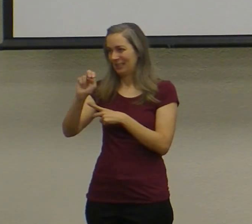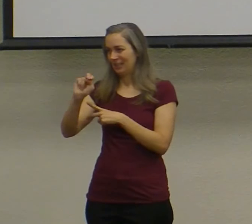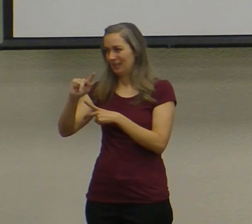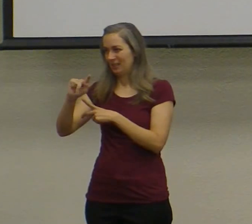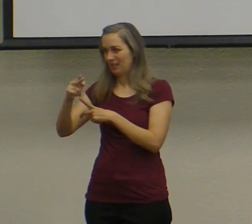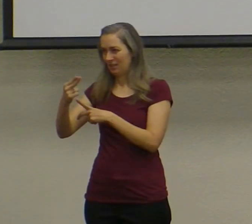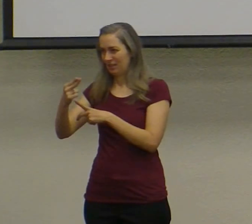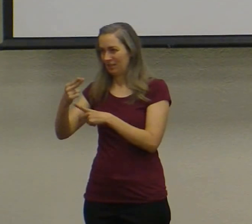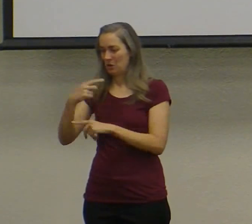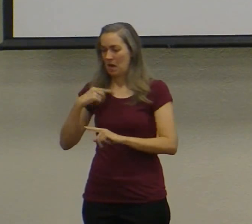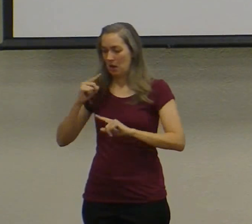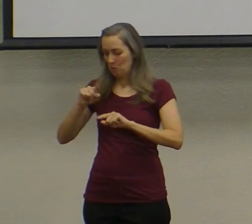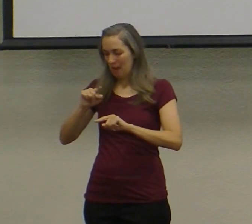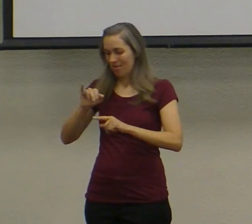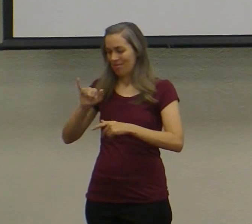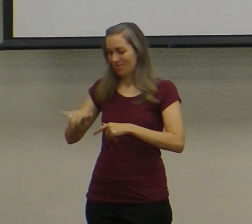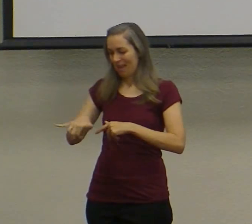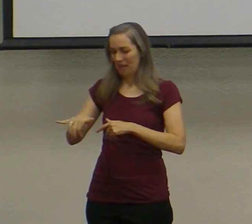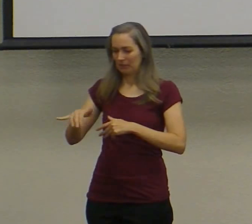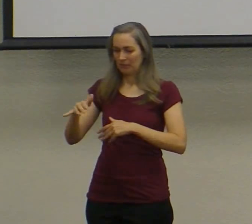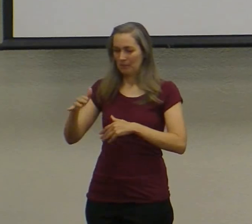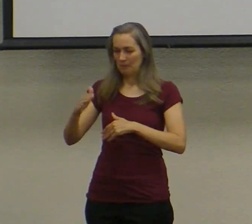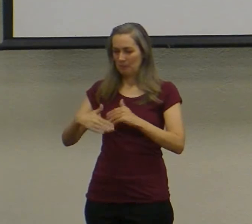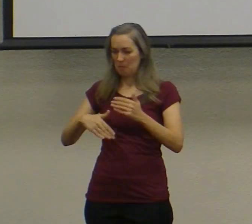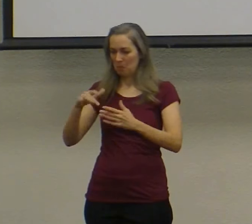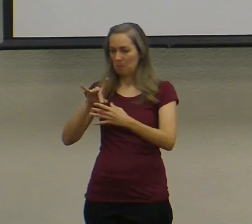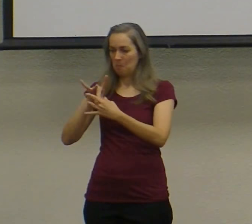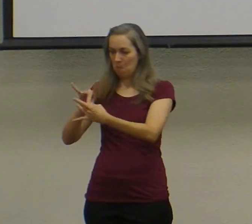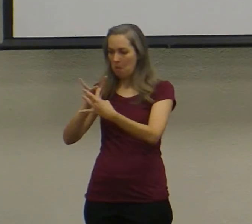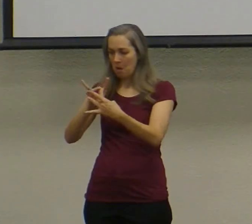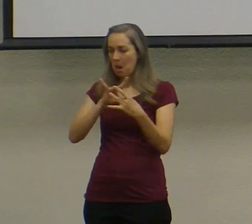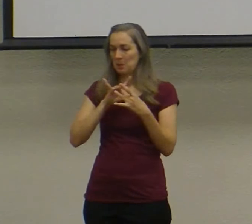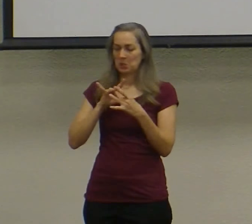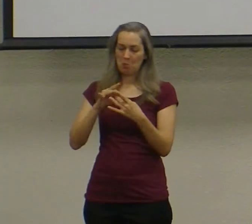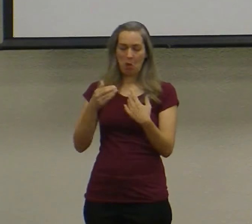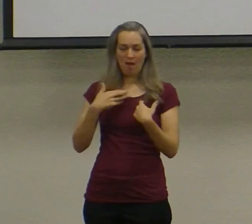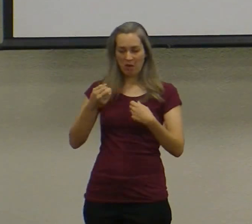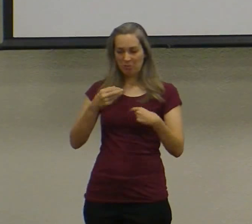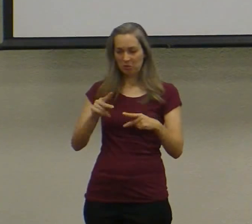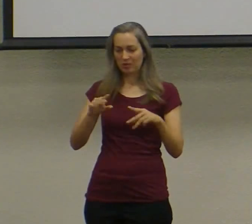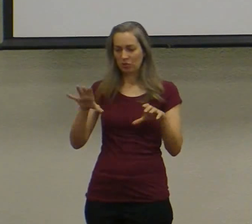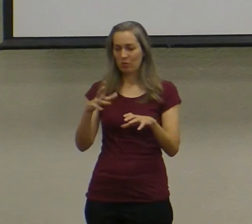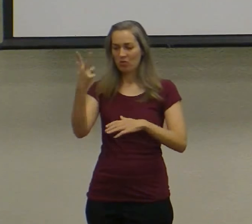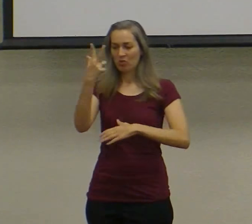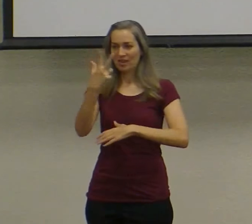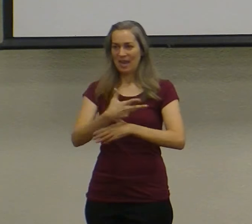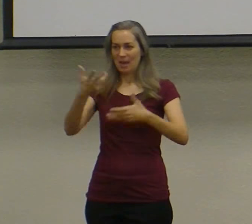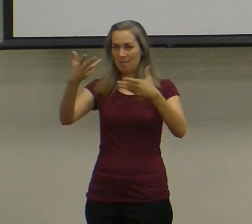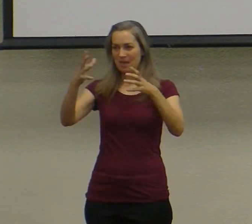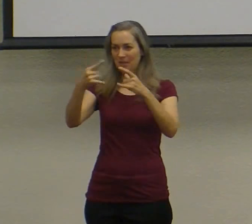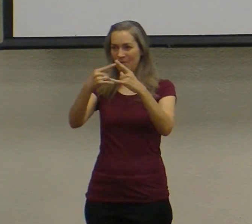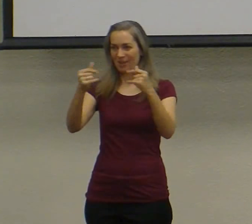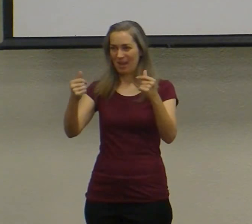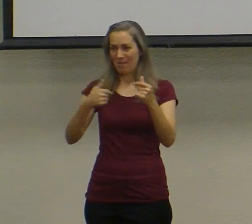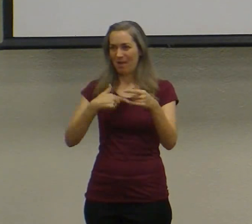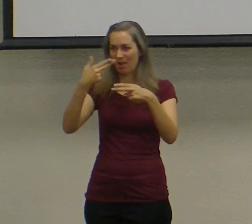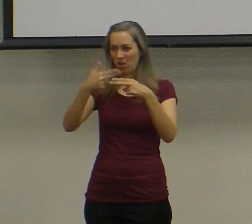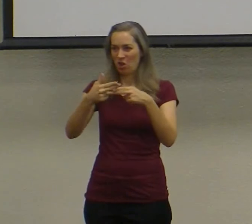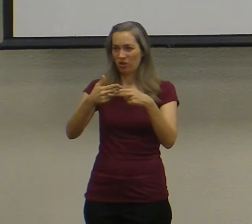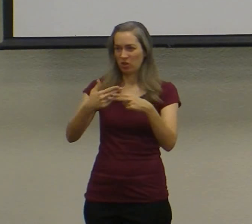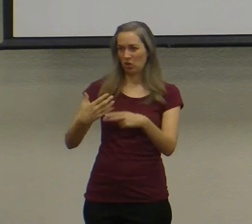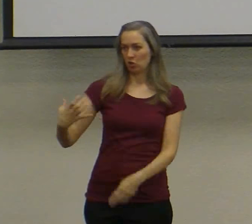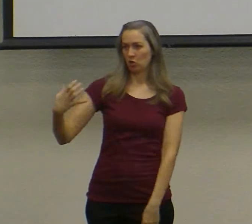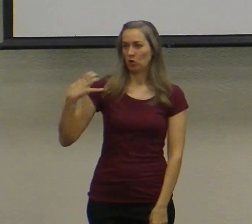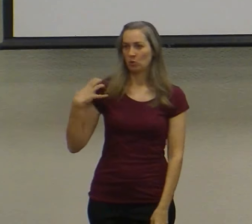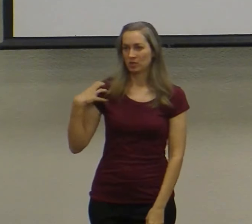people. And we got an opportunity to run a 3 day basketball camp. I framed it coaching, character, and confidence. And